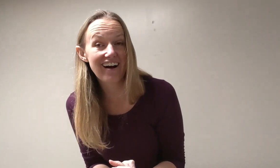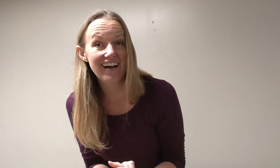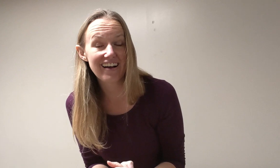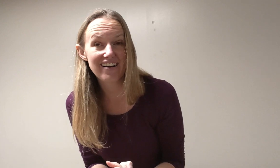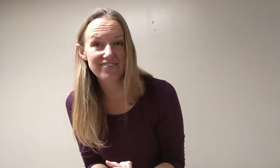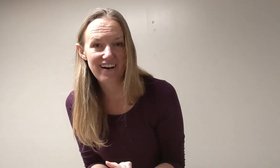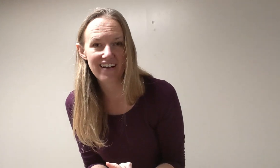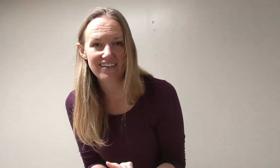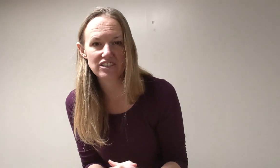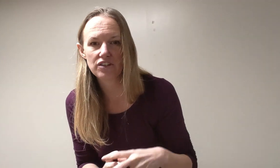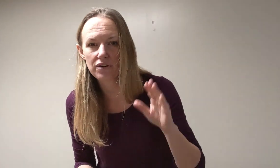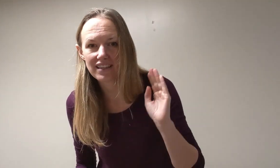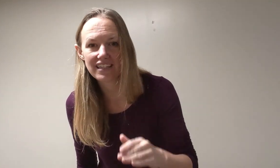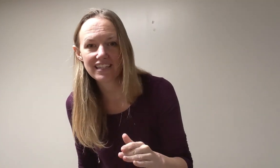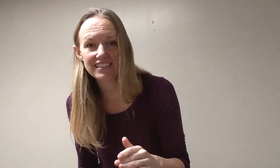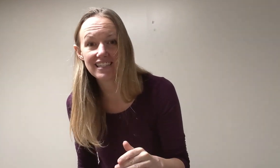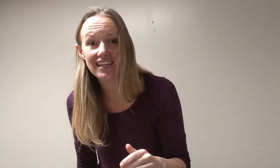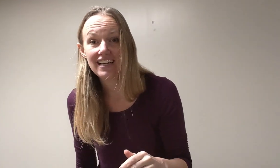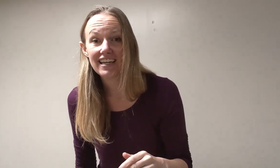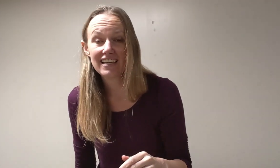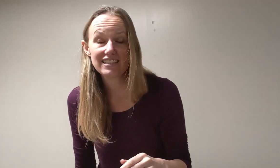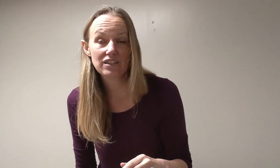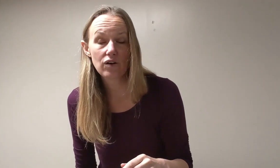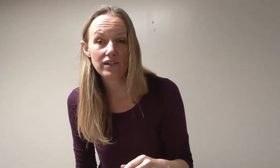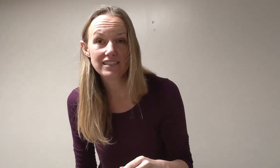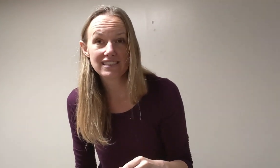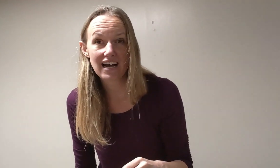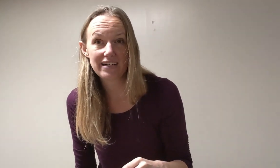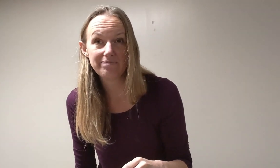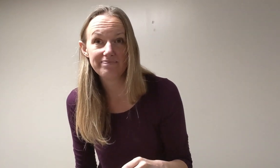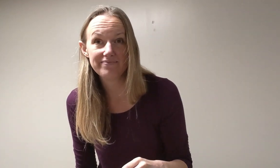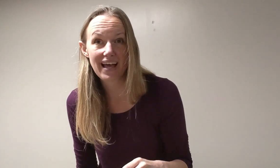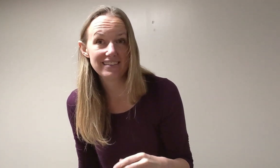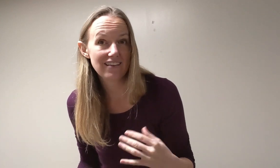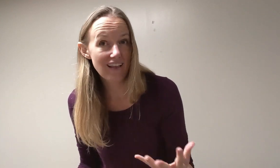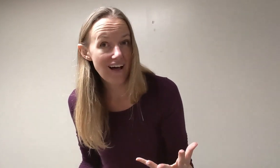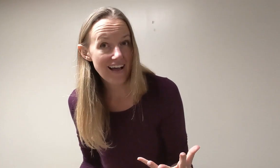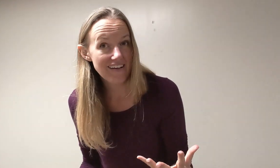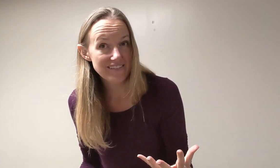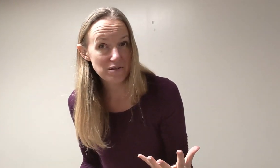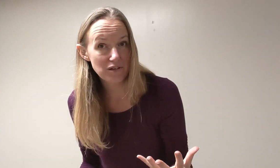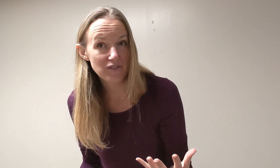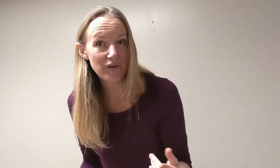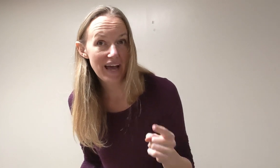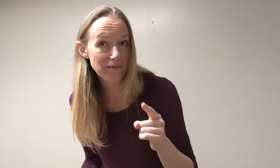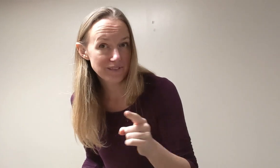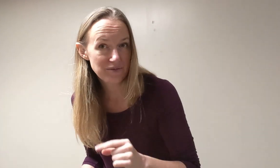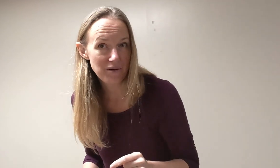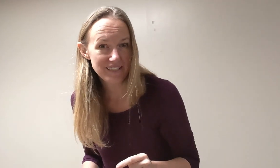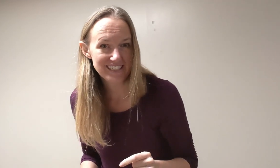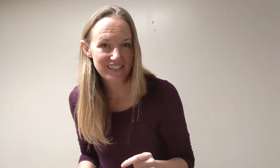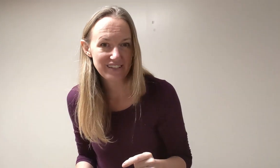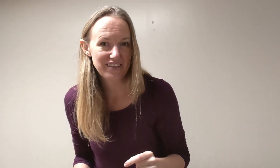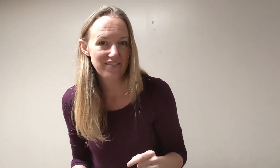God our Father. So the great thing is the chorus has a lot of similar vocab to what we just learned in the